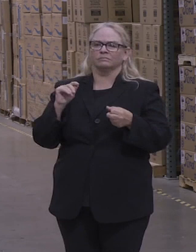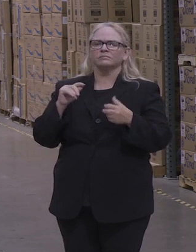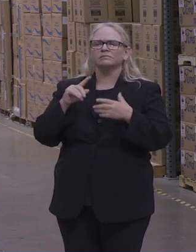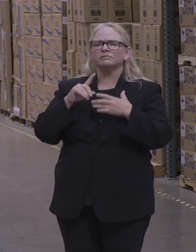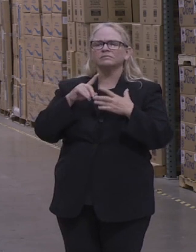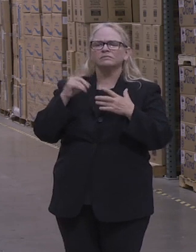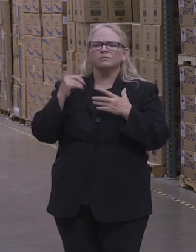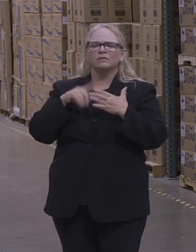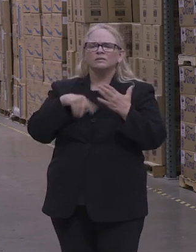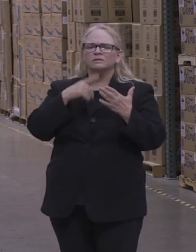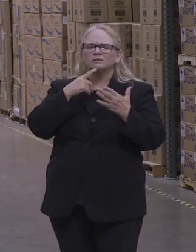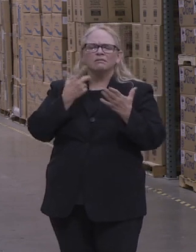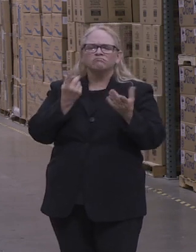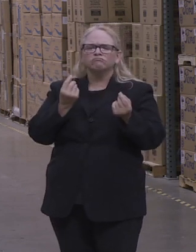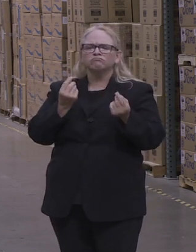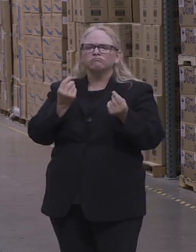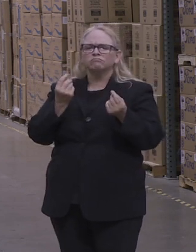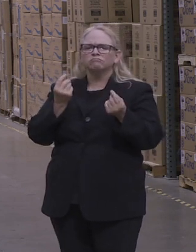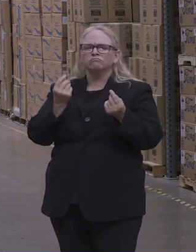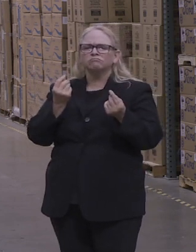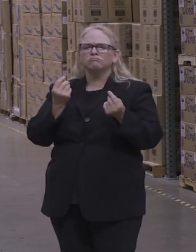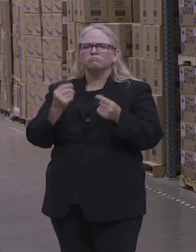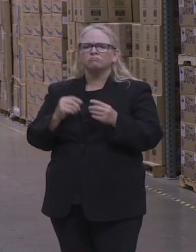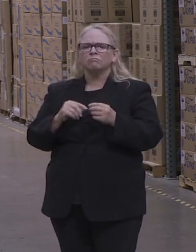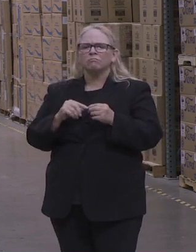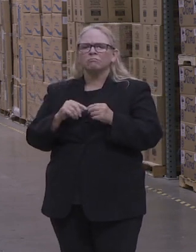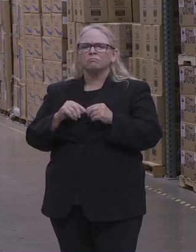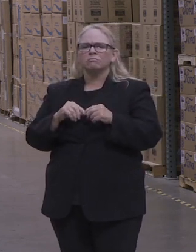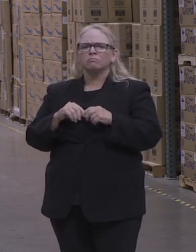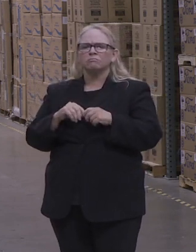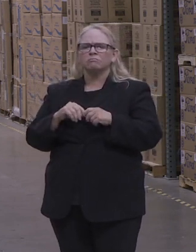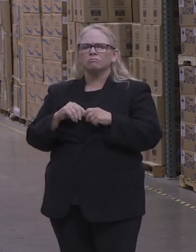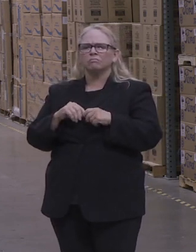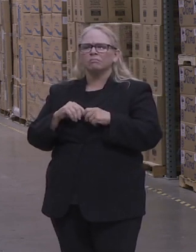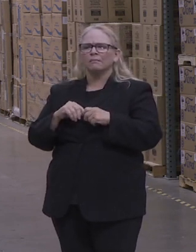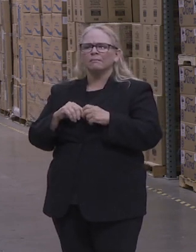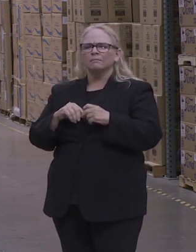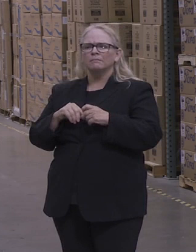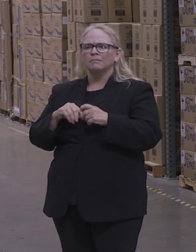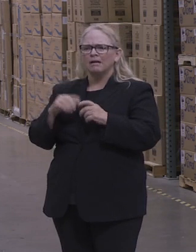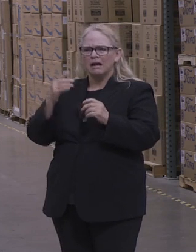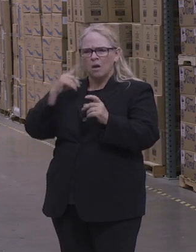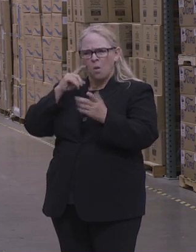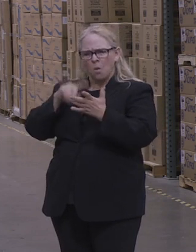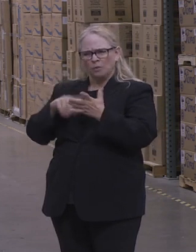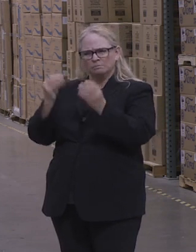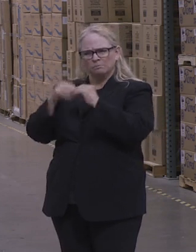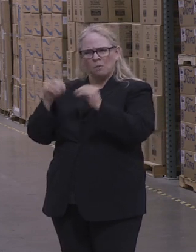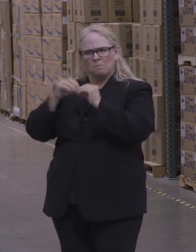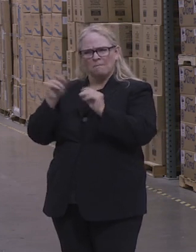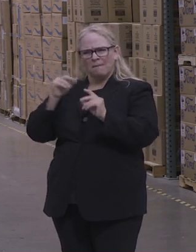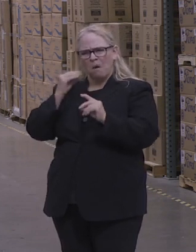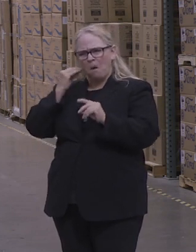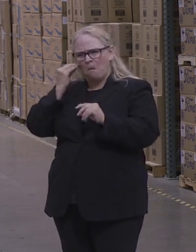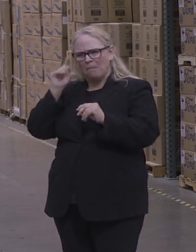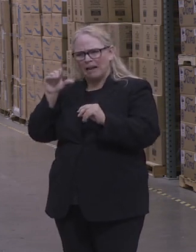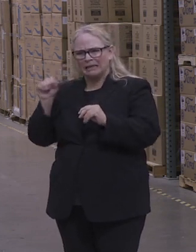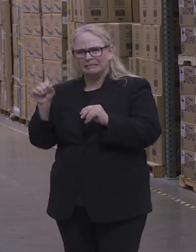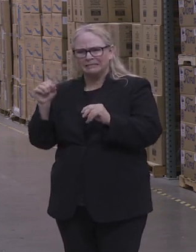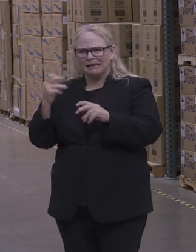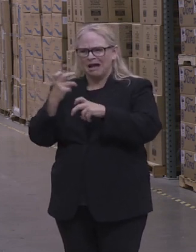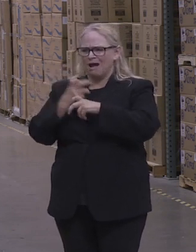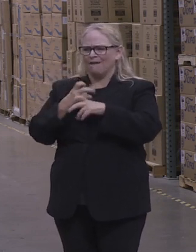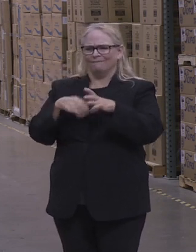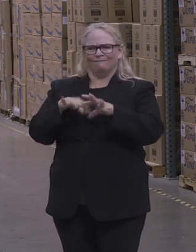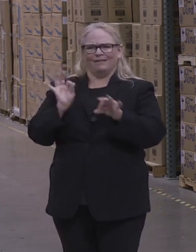as a homelessness Armageddon as more people tumble into homelessness. So I know the state has been trying to shelter people via Project